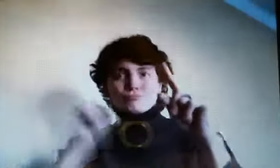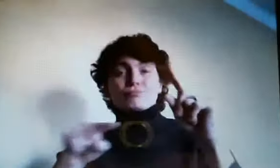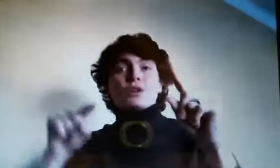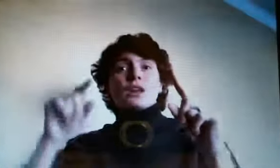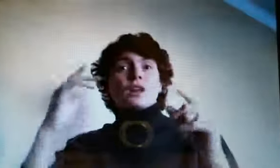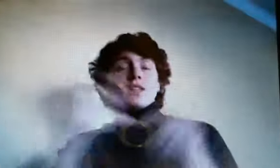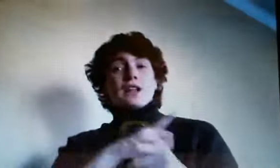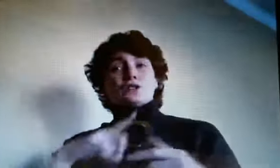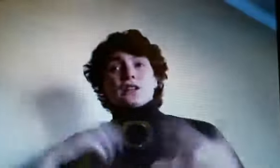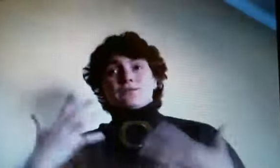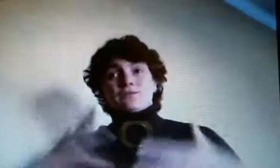again.